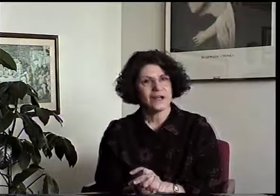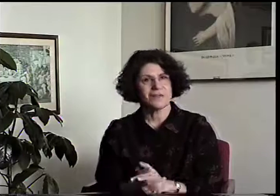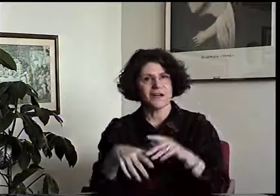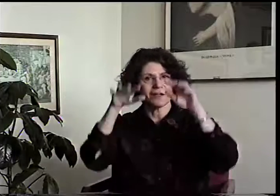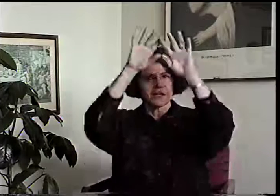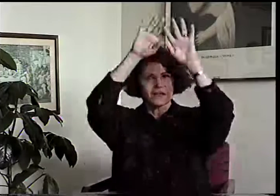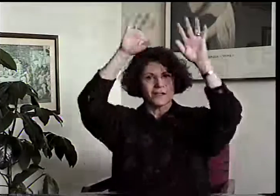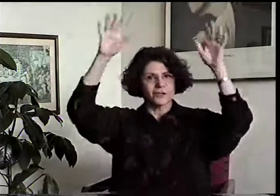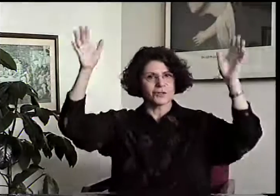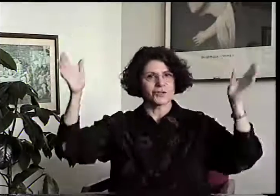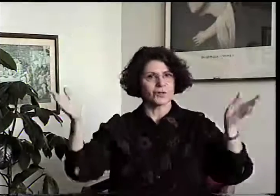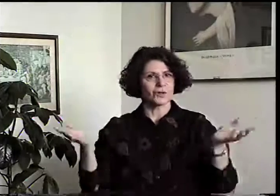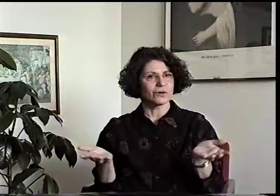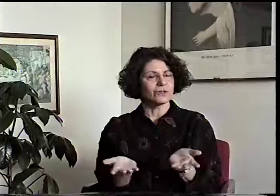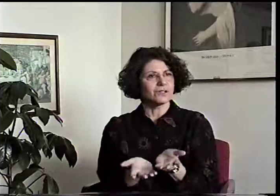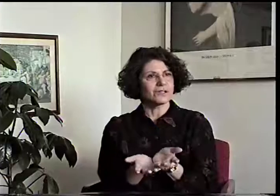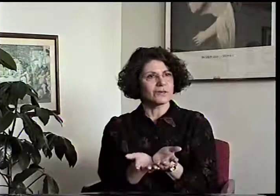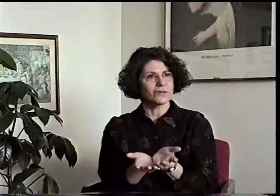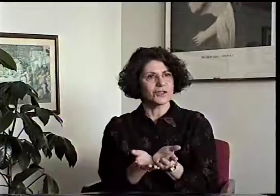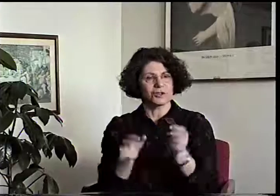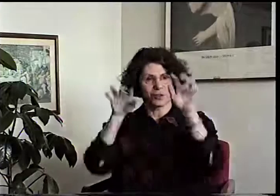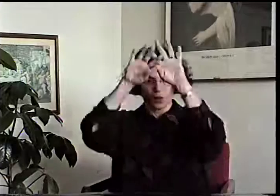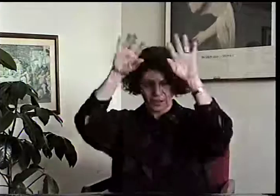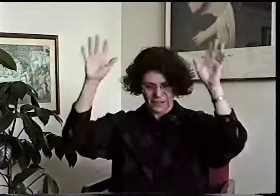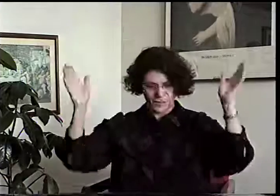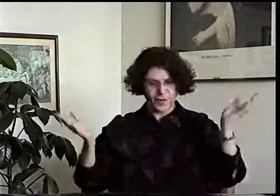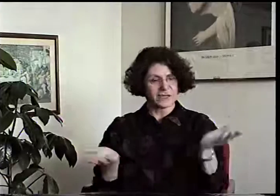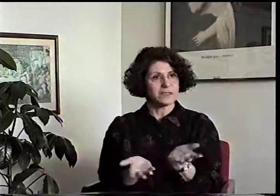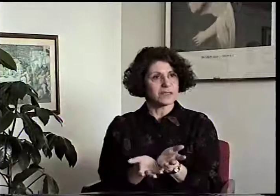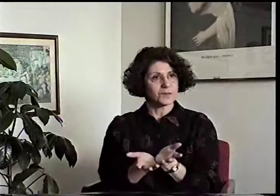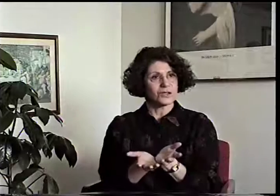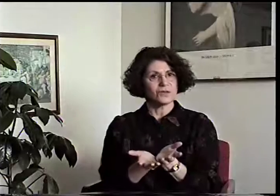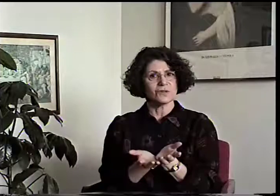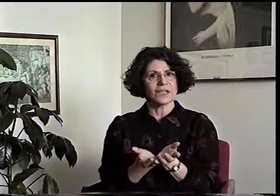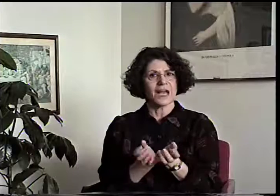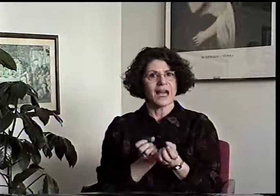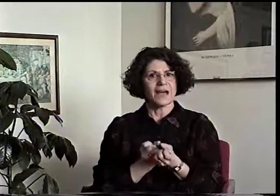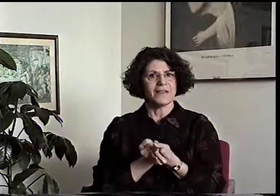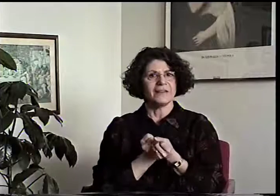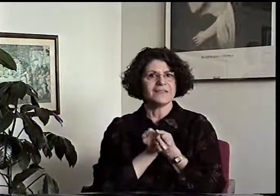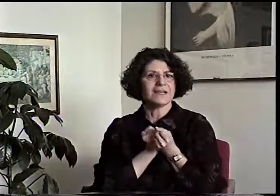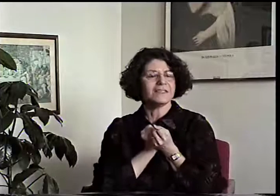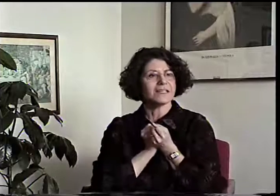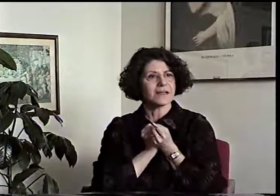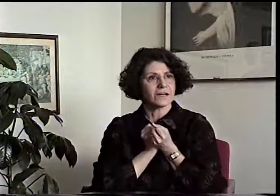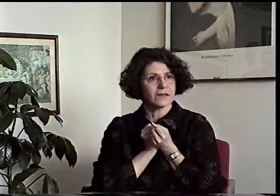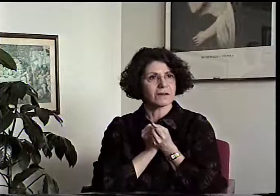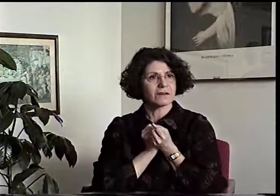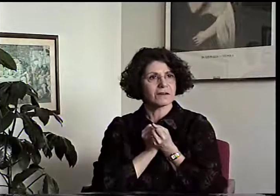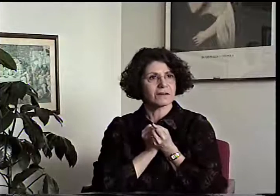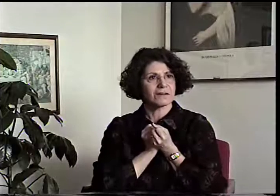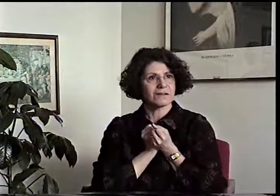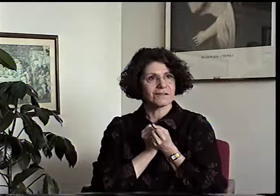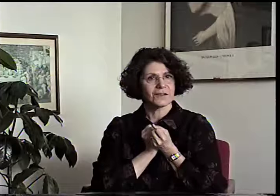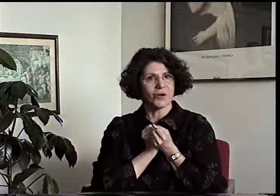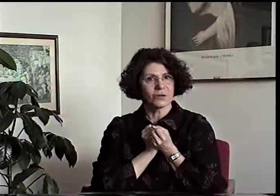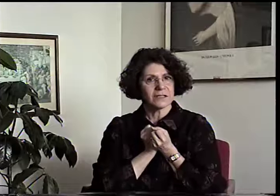And then it includes the world, which Mhm. includes all this space that's been used, and then dead center. The